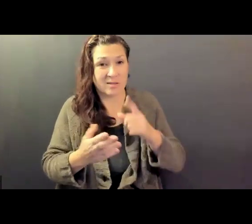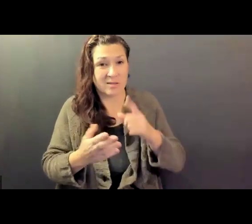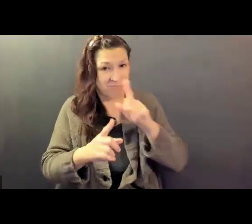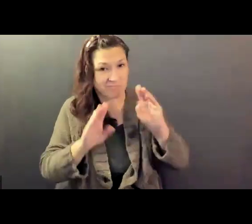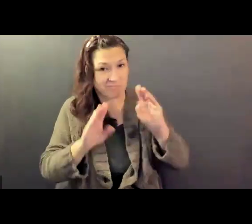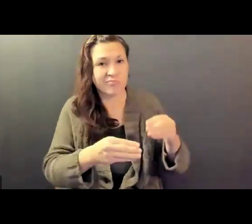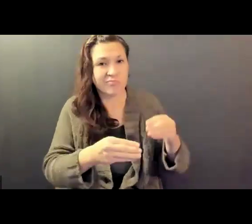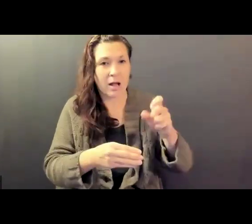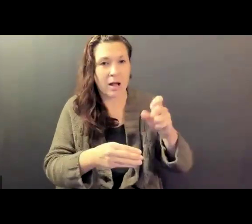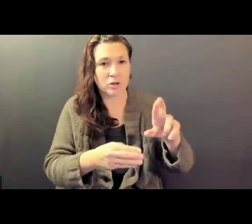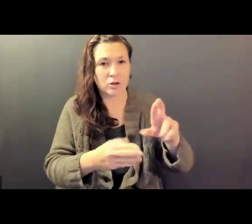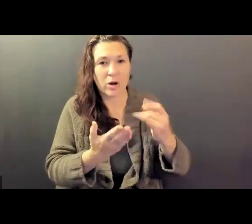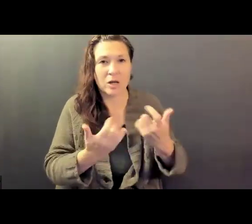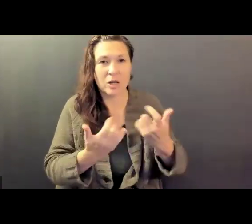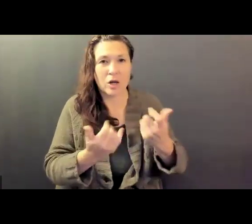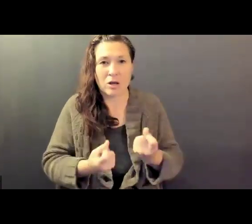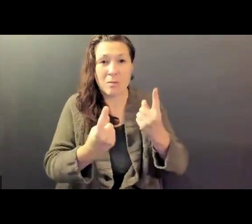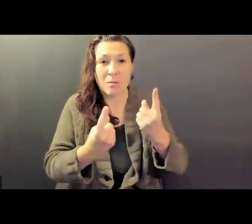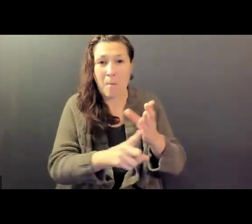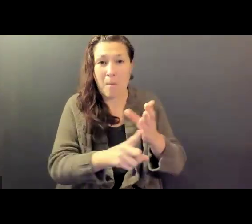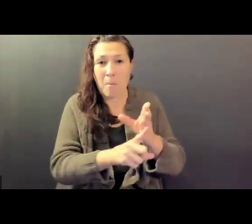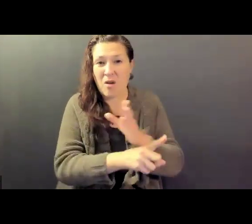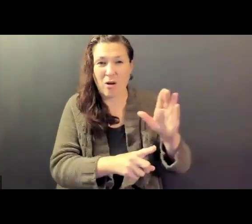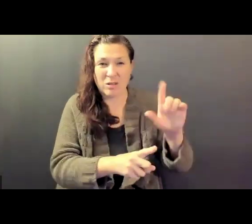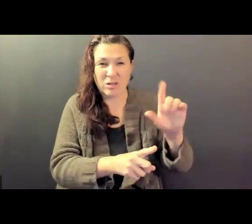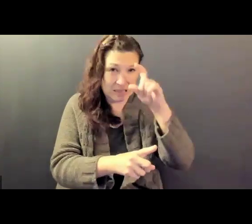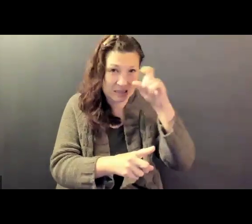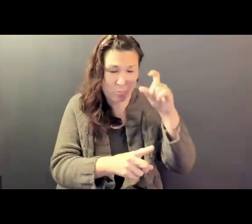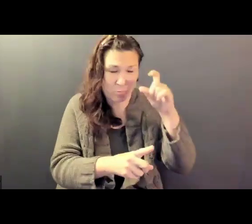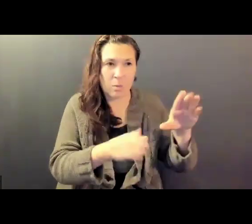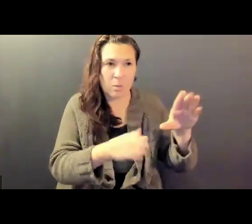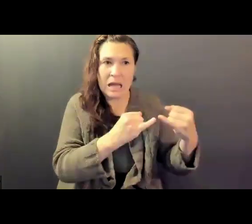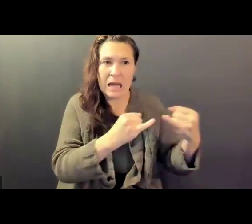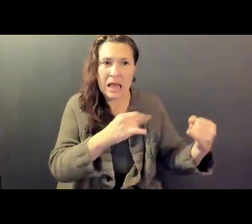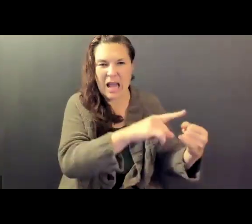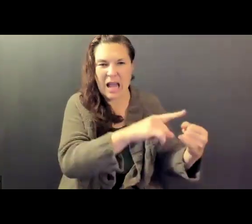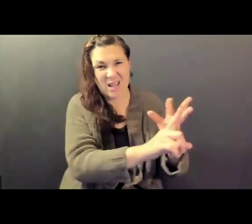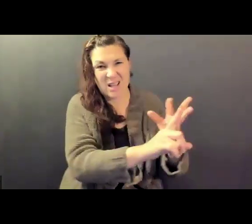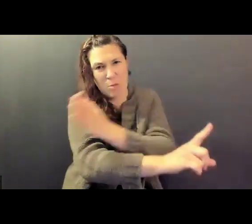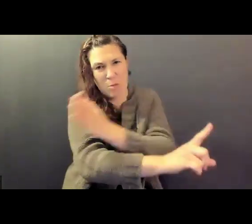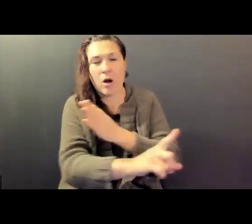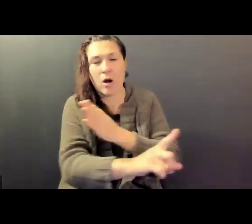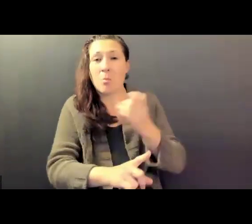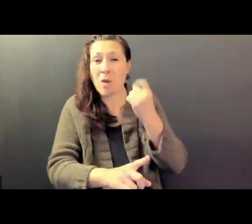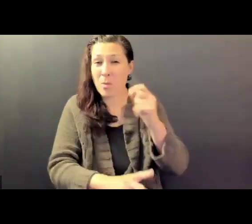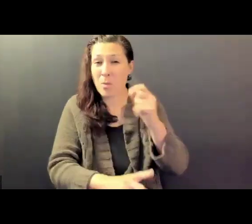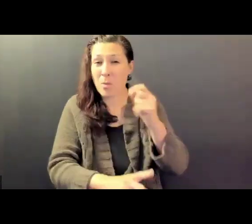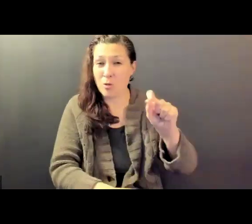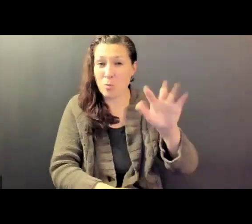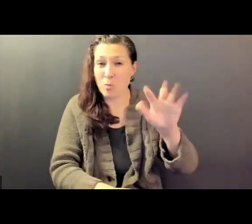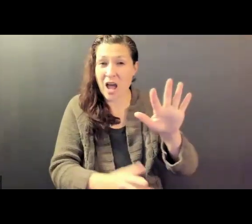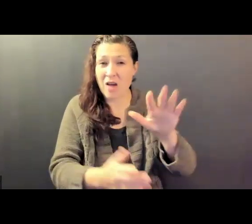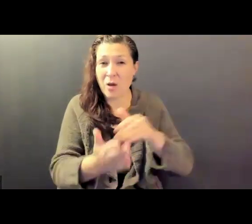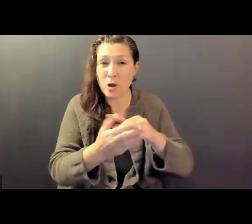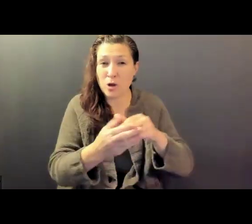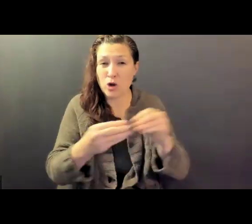this summer, so we're well in advance of the deadline. But if you can look in your appendix, there's about 3.5 million of approved extensions, and